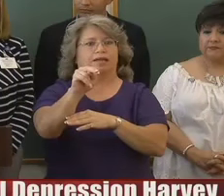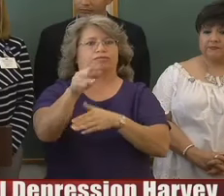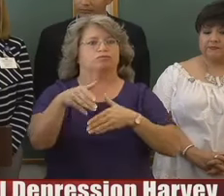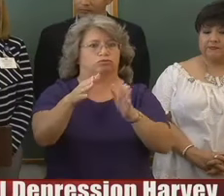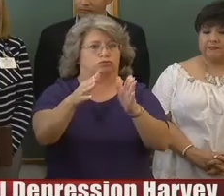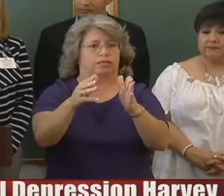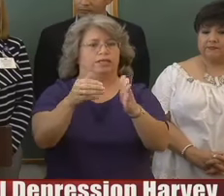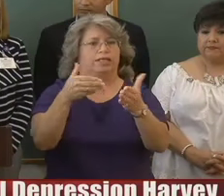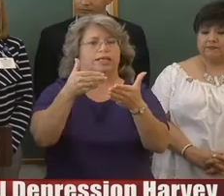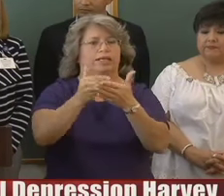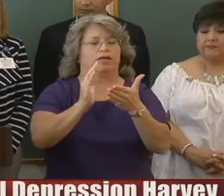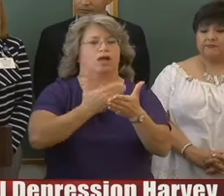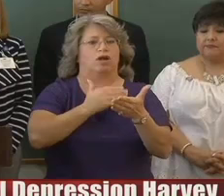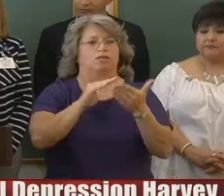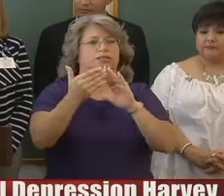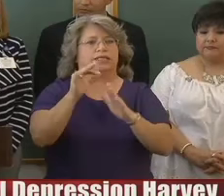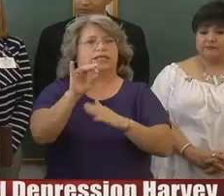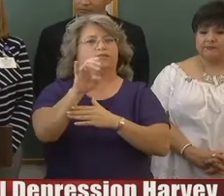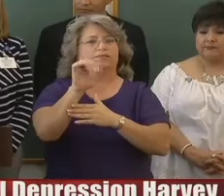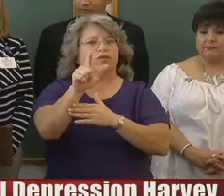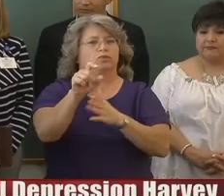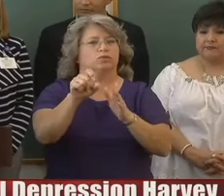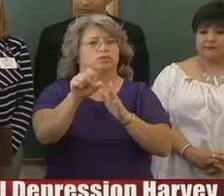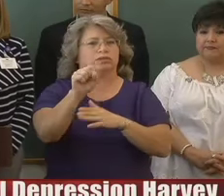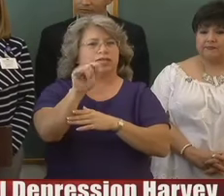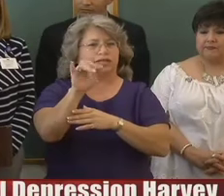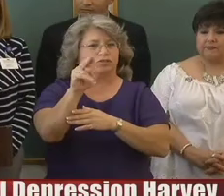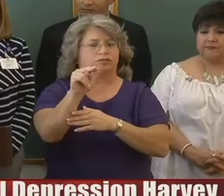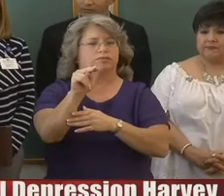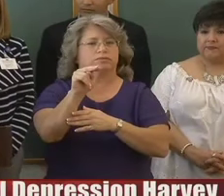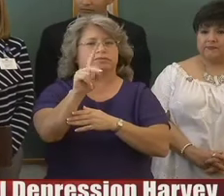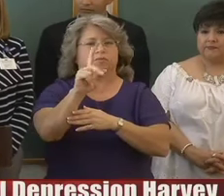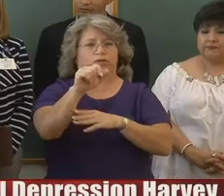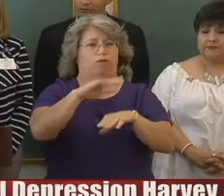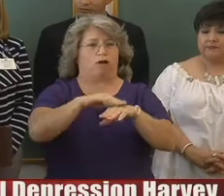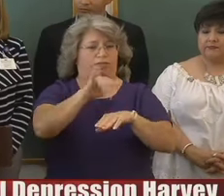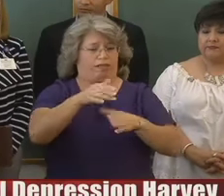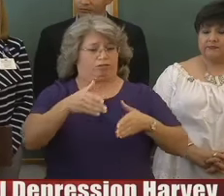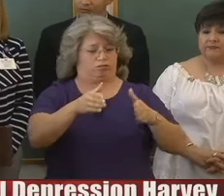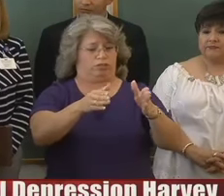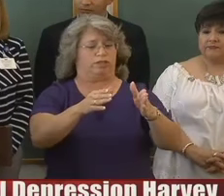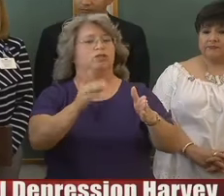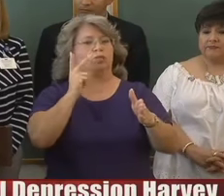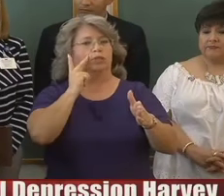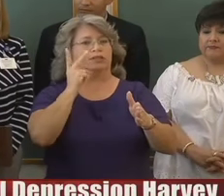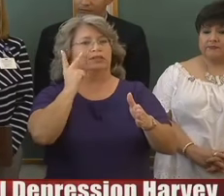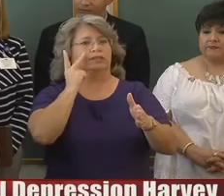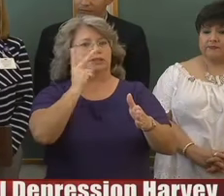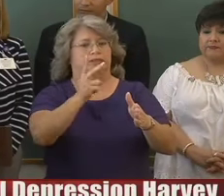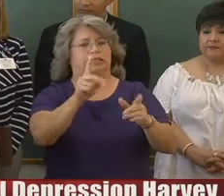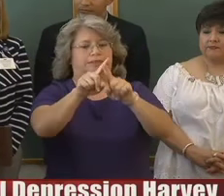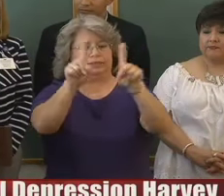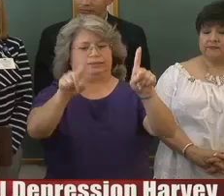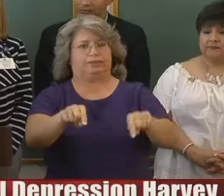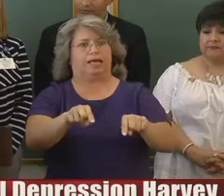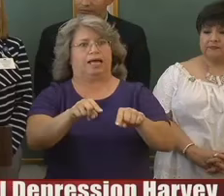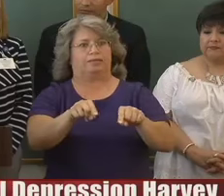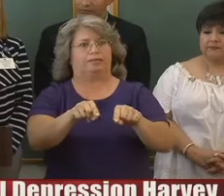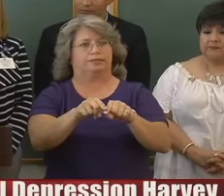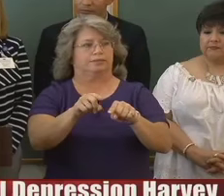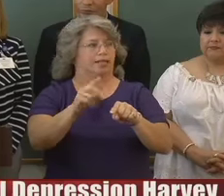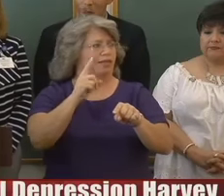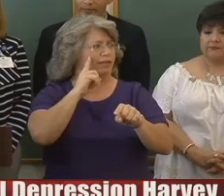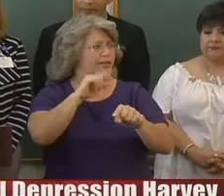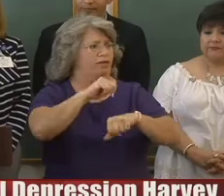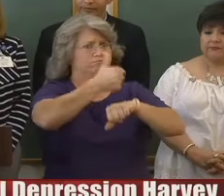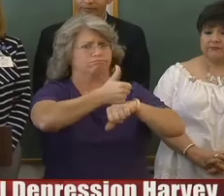city fueling station. And once you get on Civitan, there will be signs. They're hopefully going up as we're